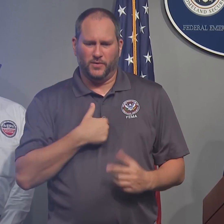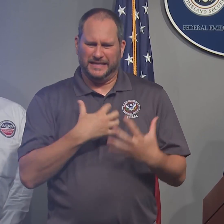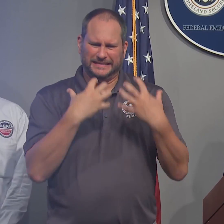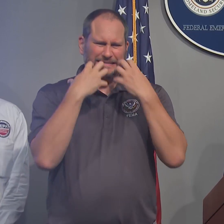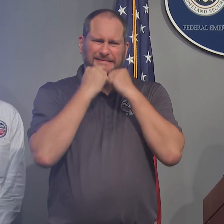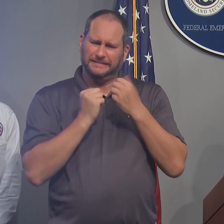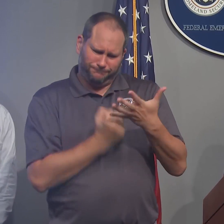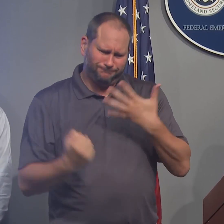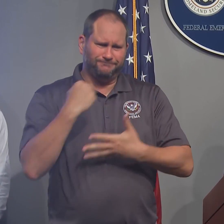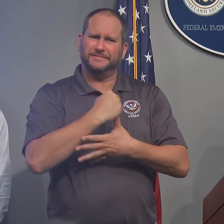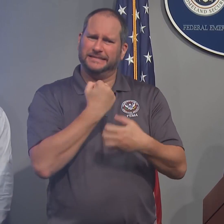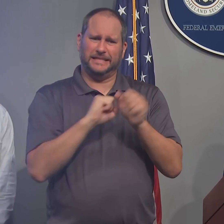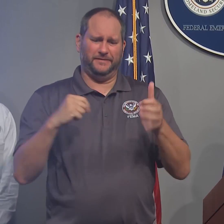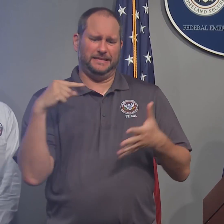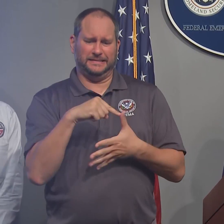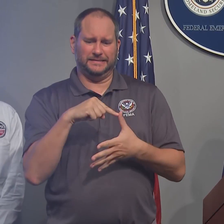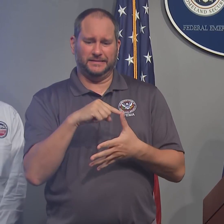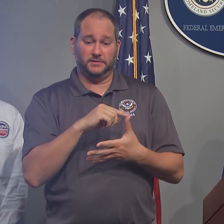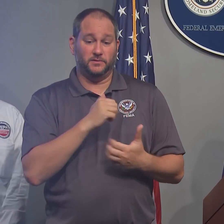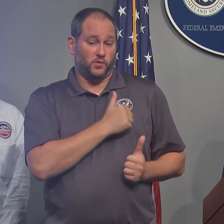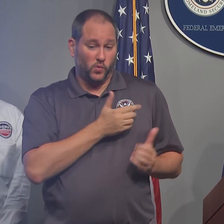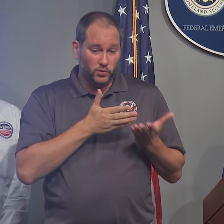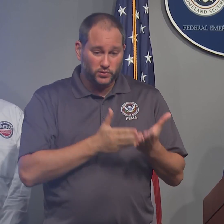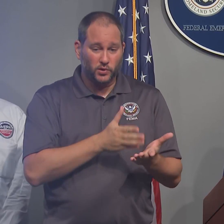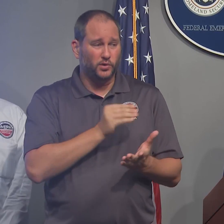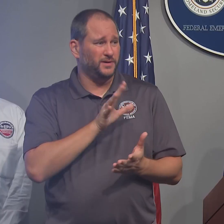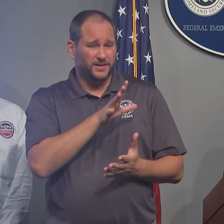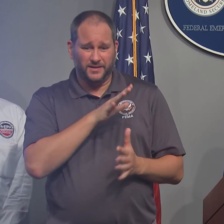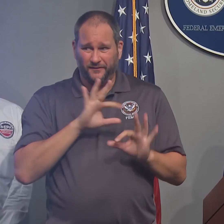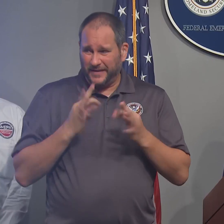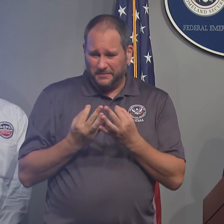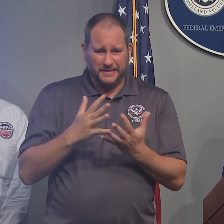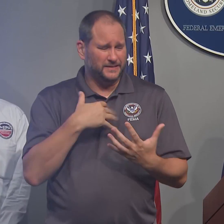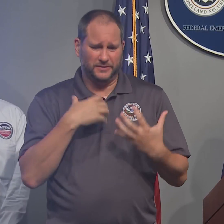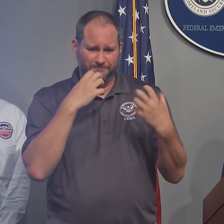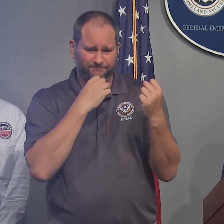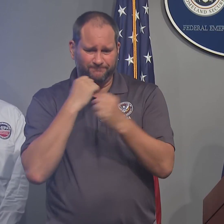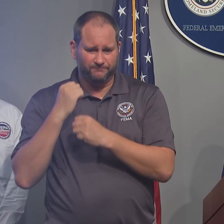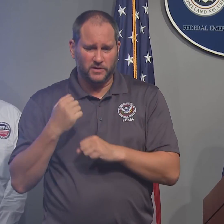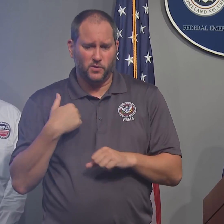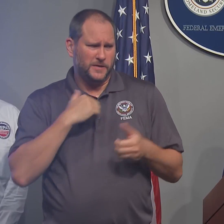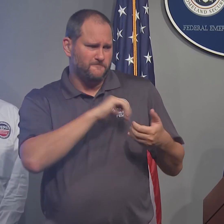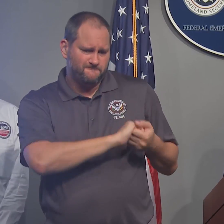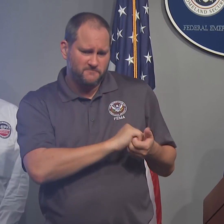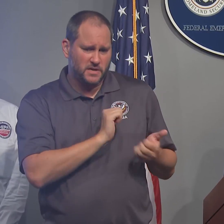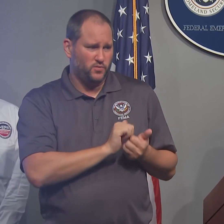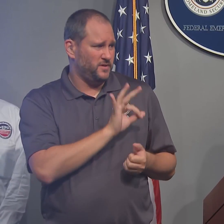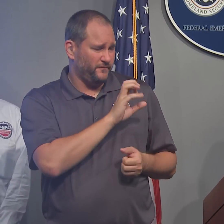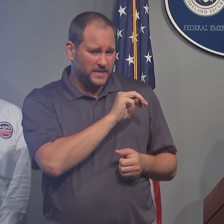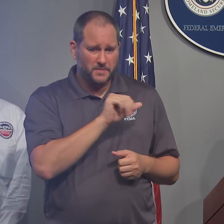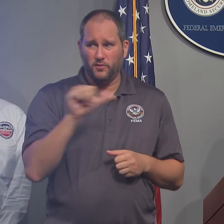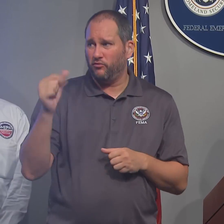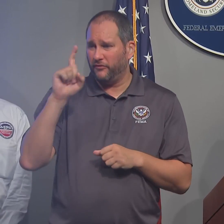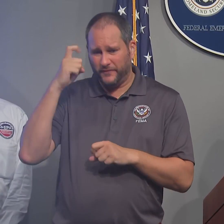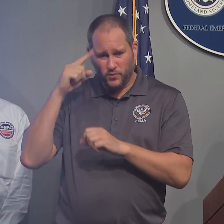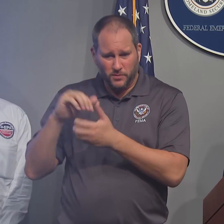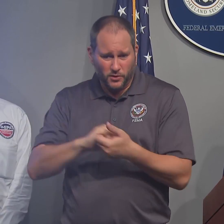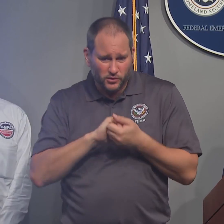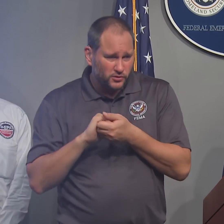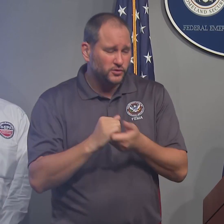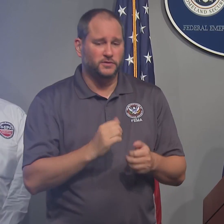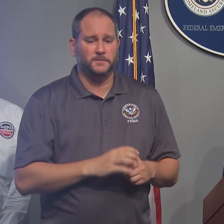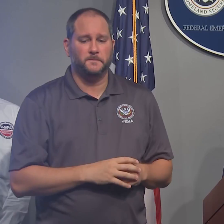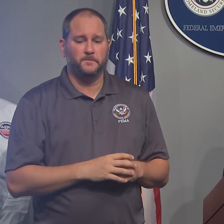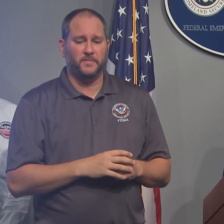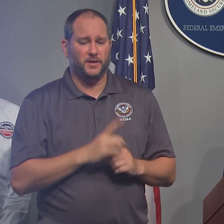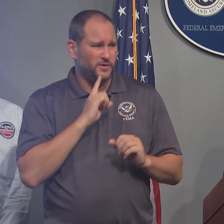working in close concert with FEMA and our other federal, state, and local partners in preparing for the storm. In preparation for the storm, the Coast Guard